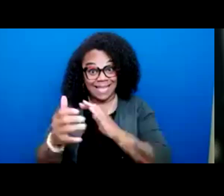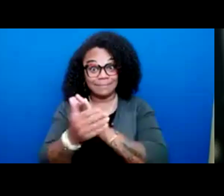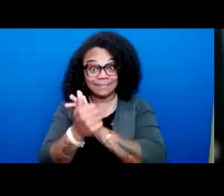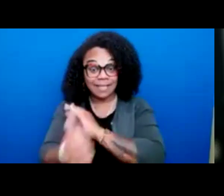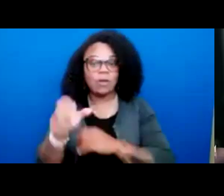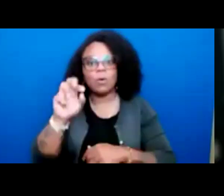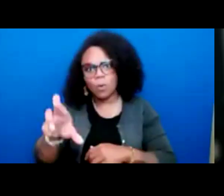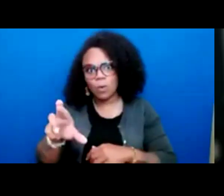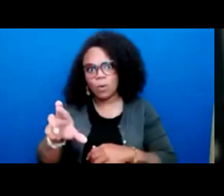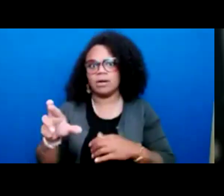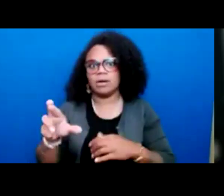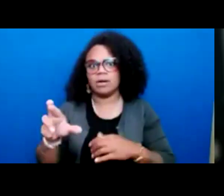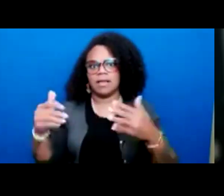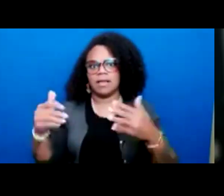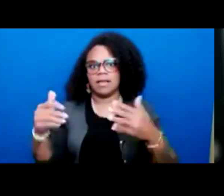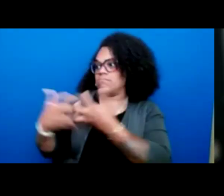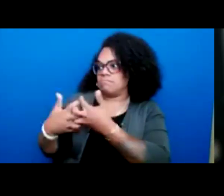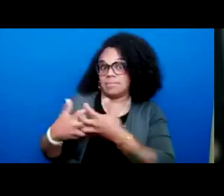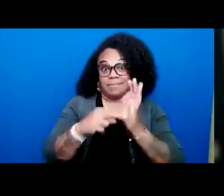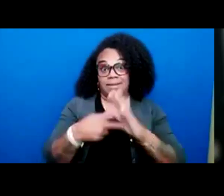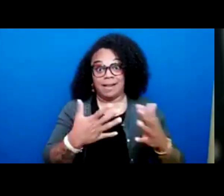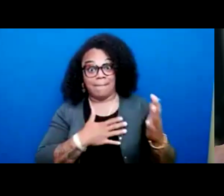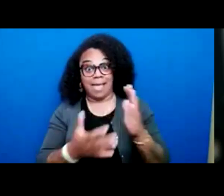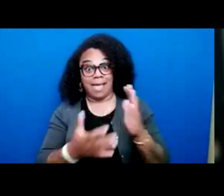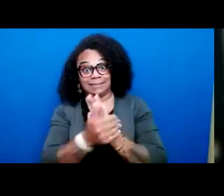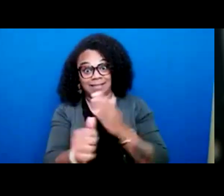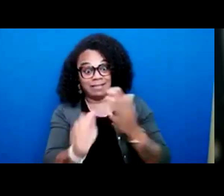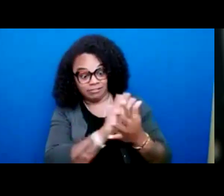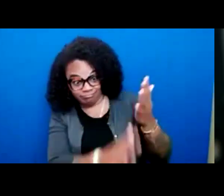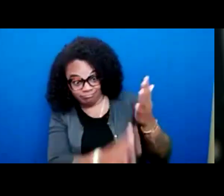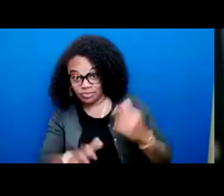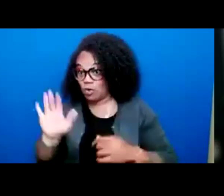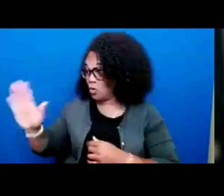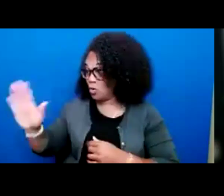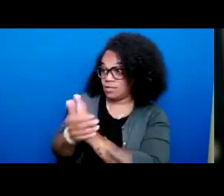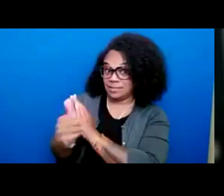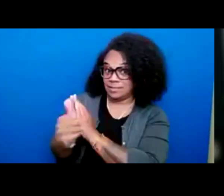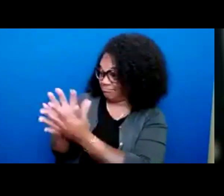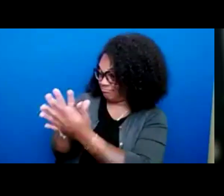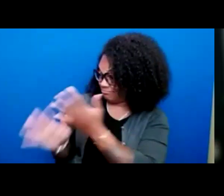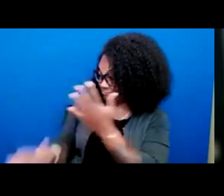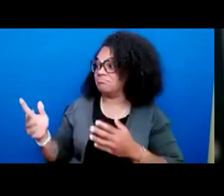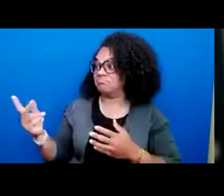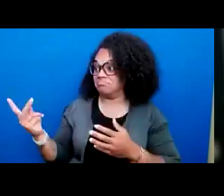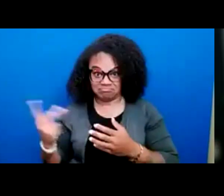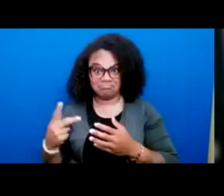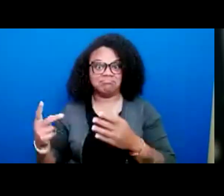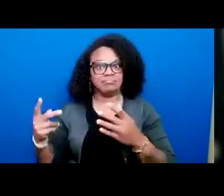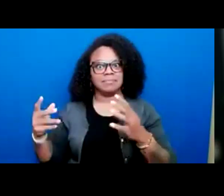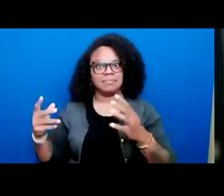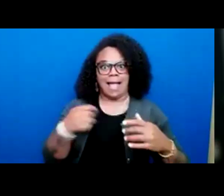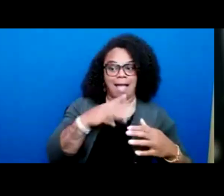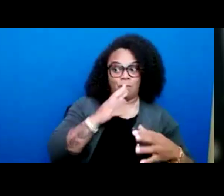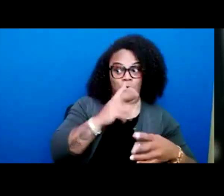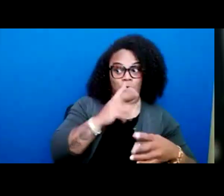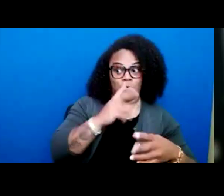being, I'm good at this, you're good at that. I'll be in charge of this, you be in charge of that. And that's a fine way to go about